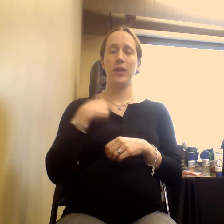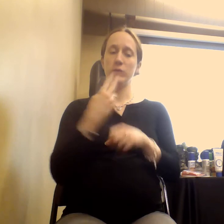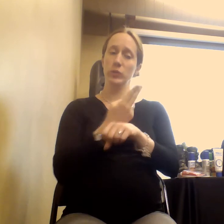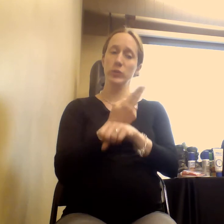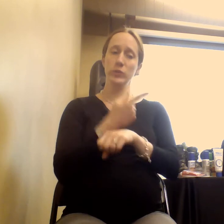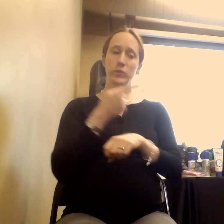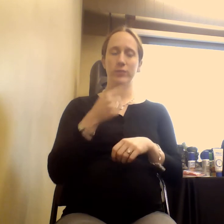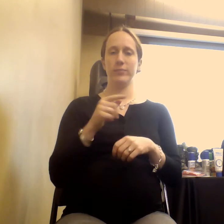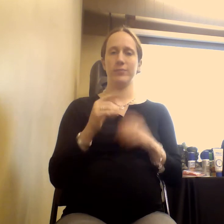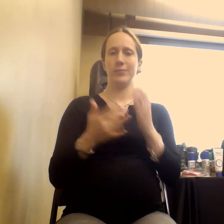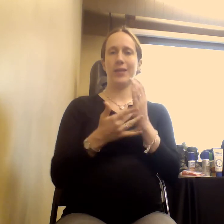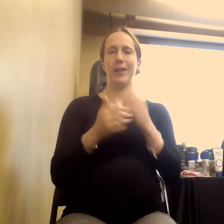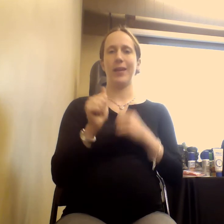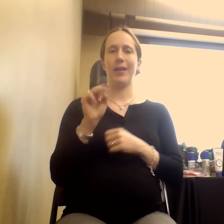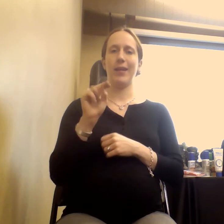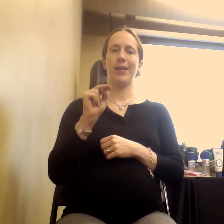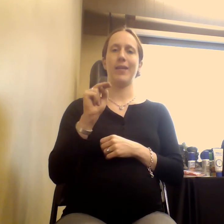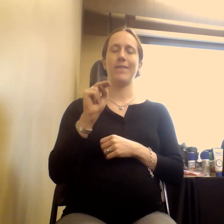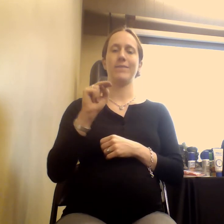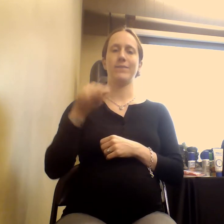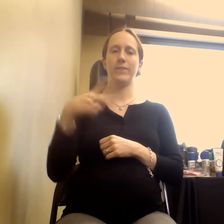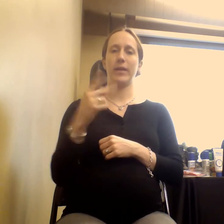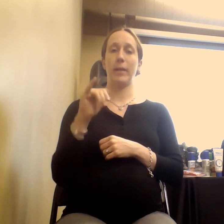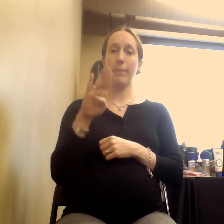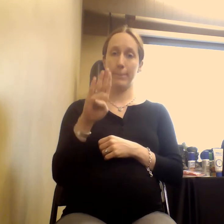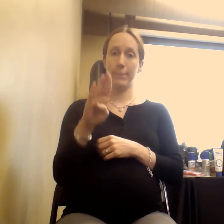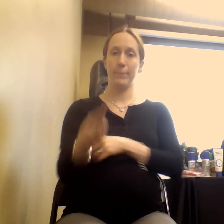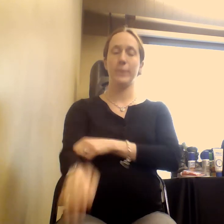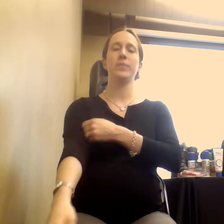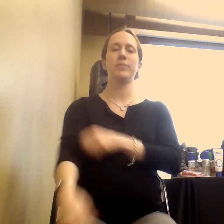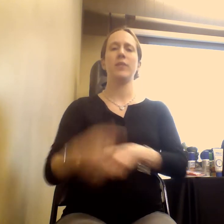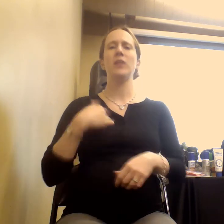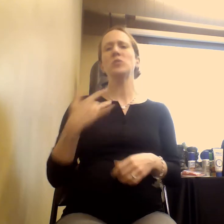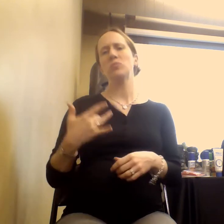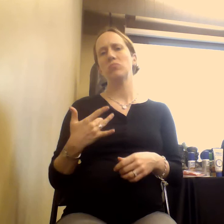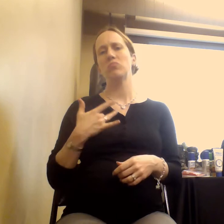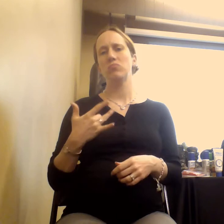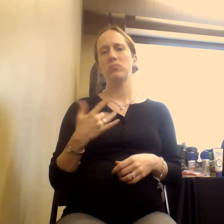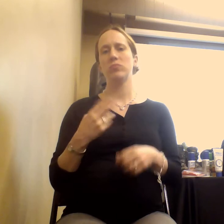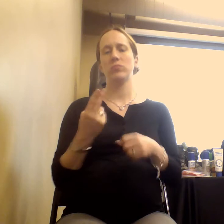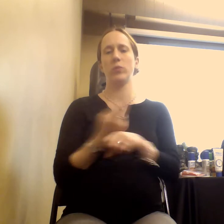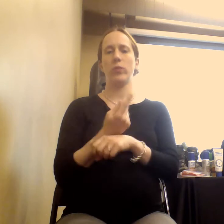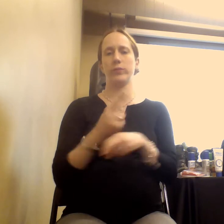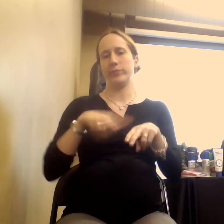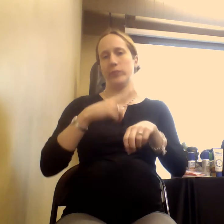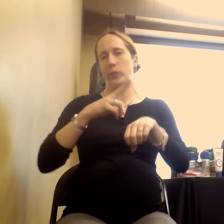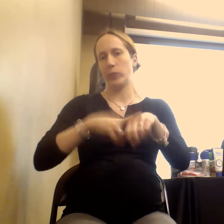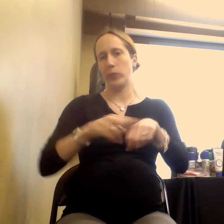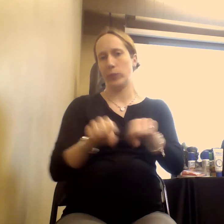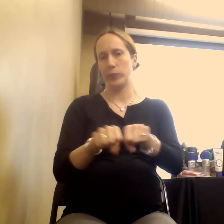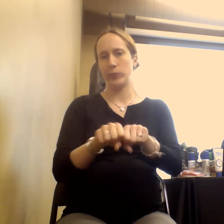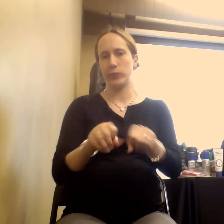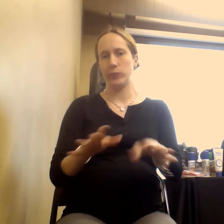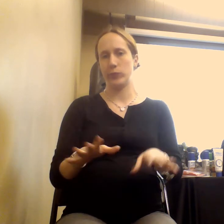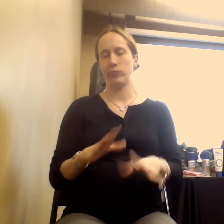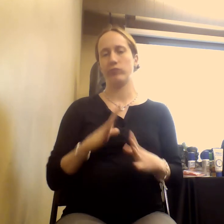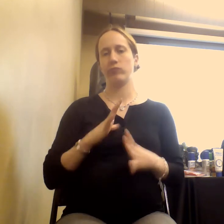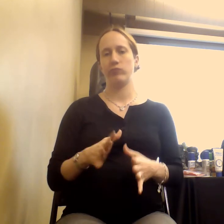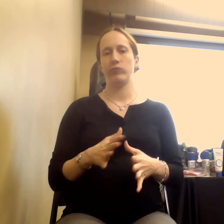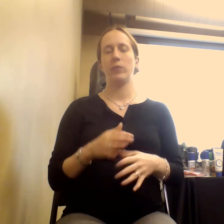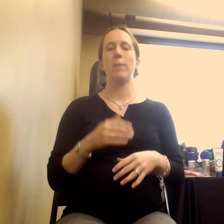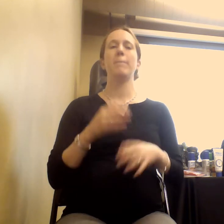tear of a normal shoe. And that's because my foot is flapping over, but they feel comfortable. I think it's the sensation that